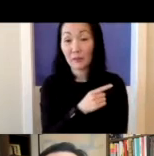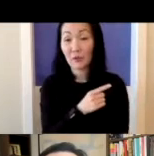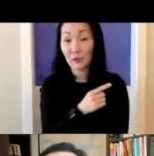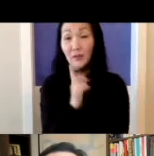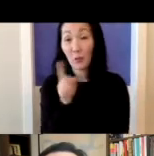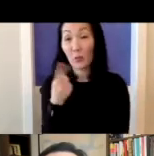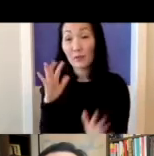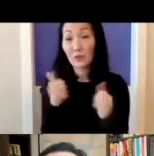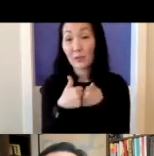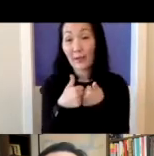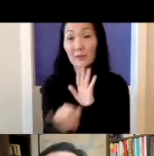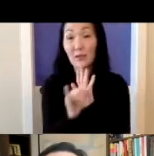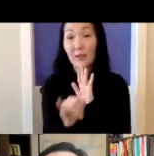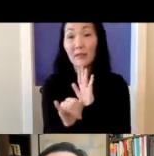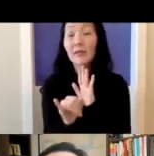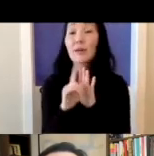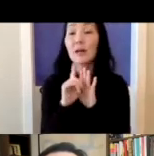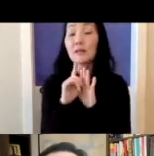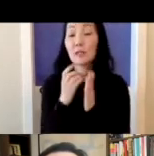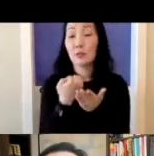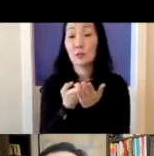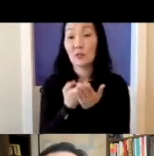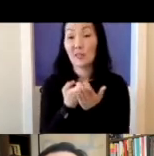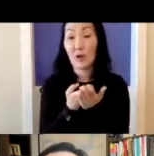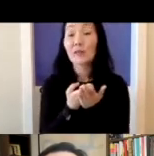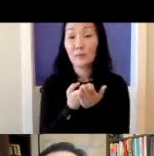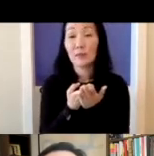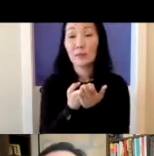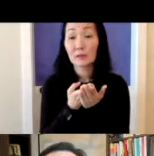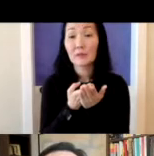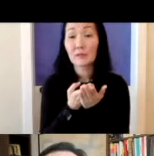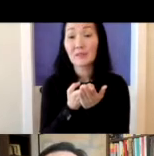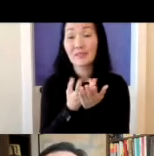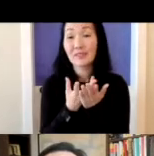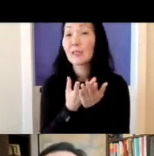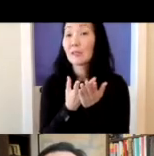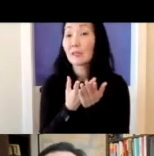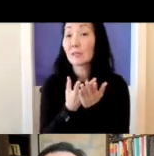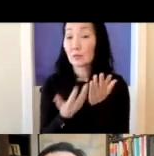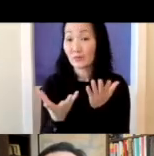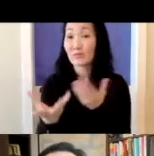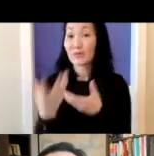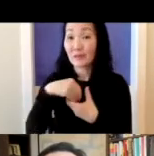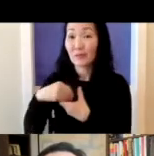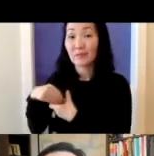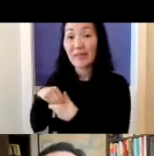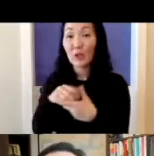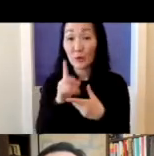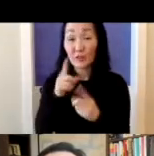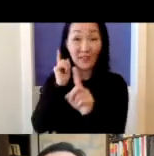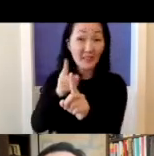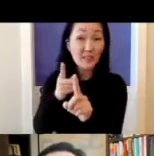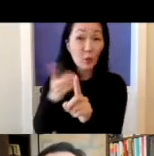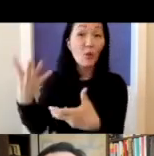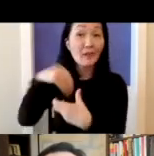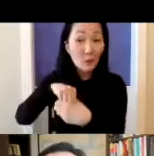in terms of building an economy through which I think is inclusive and allows people to set roots. And I think that going into where